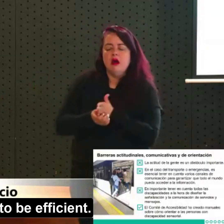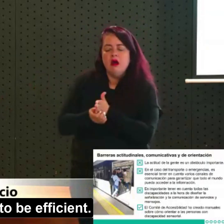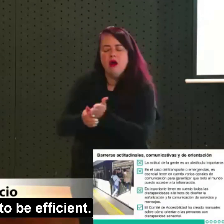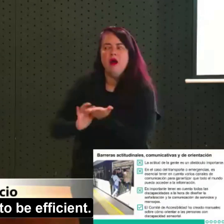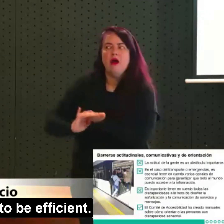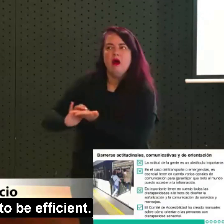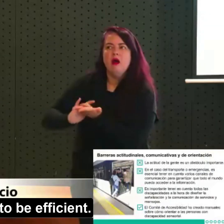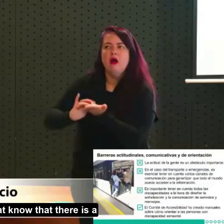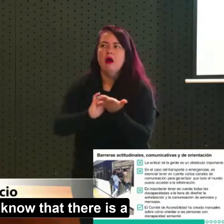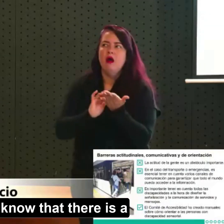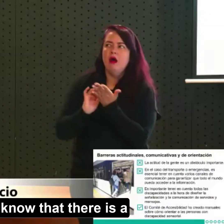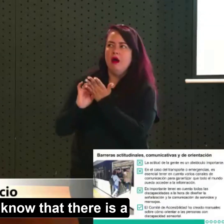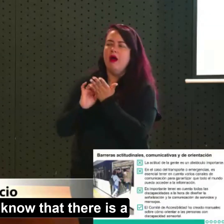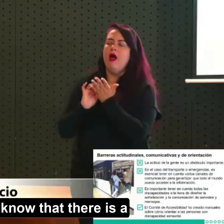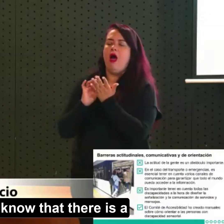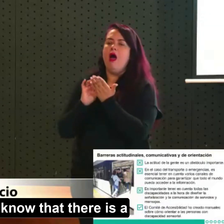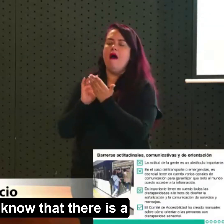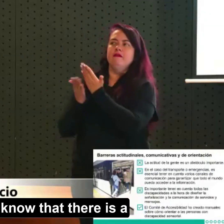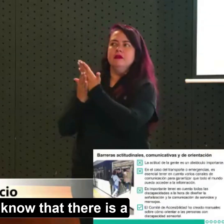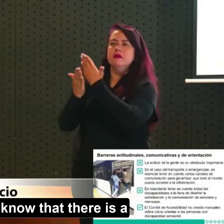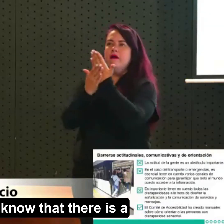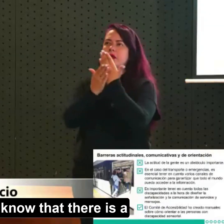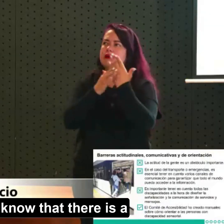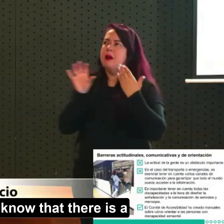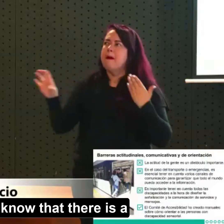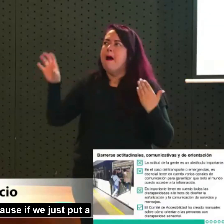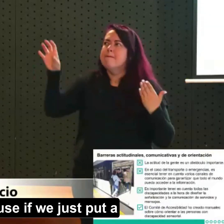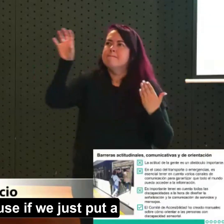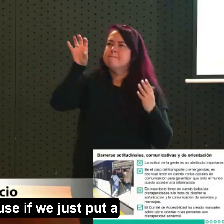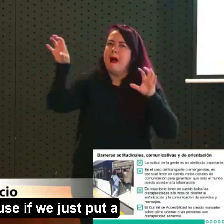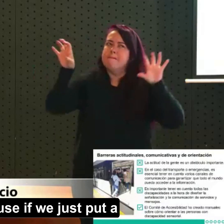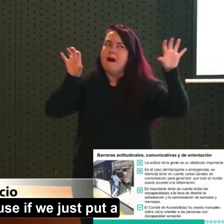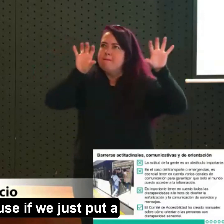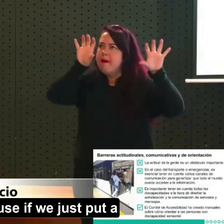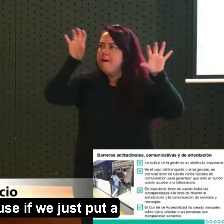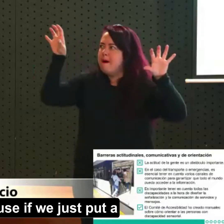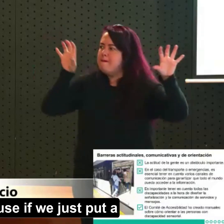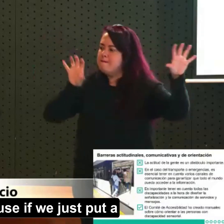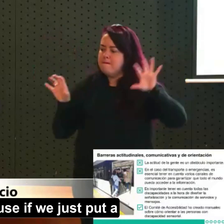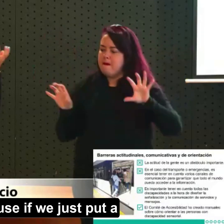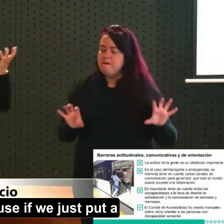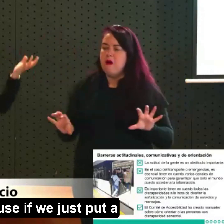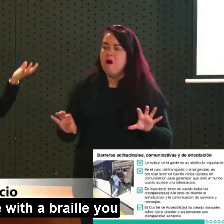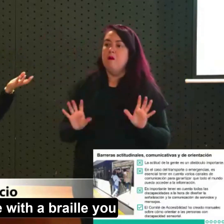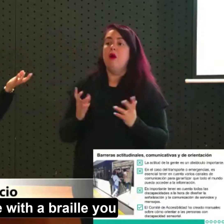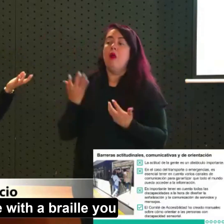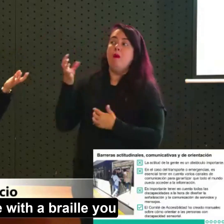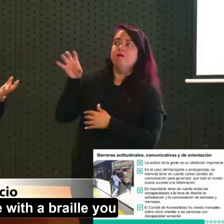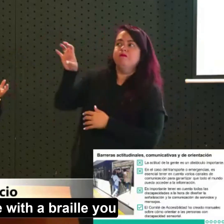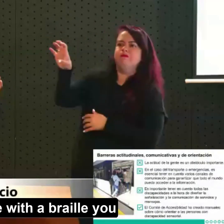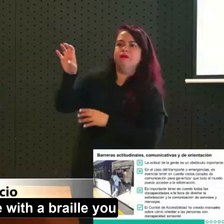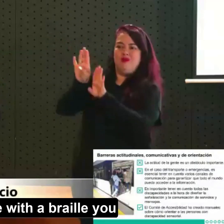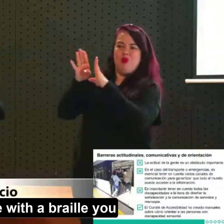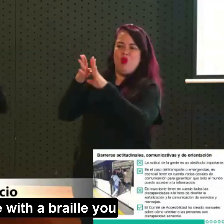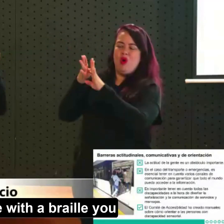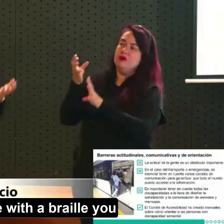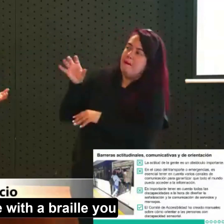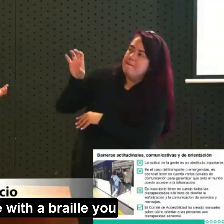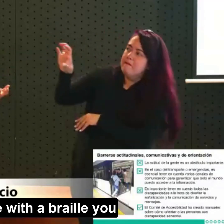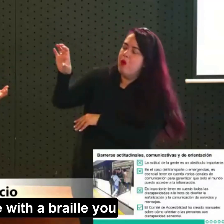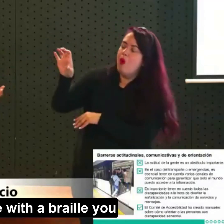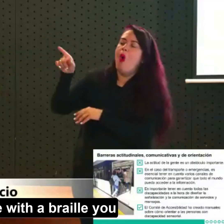It has to be efficient people that know that there is a sign. Because if we just put a door there with